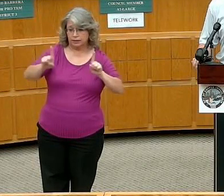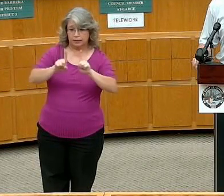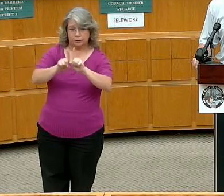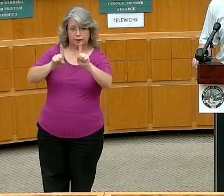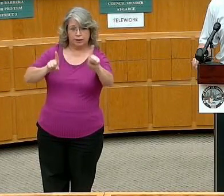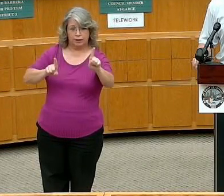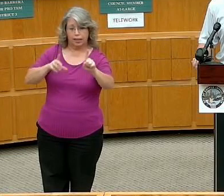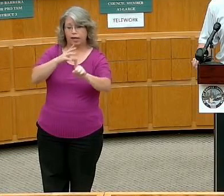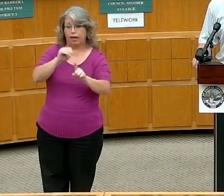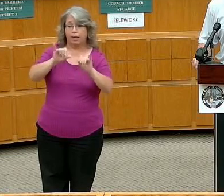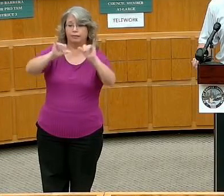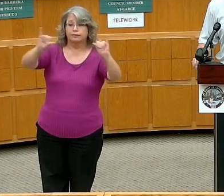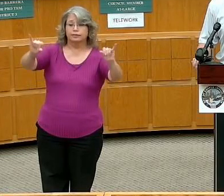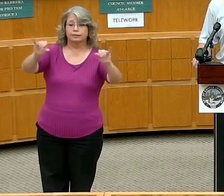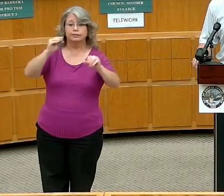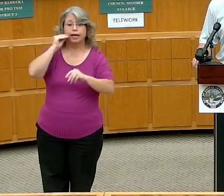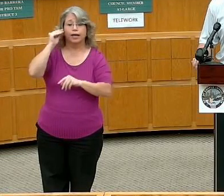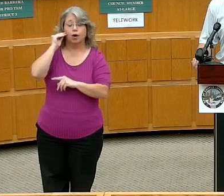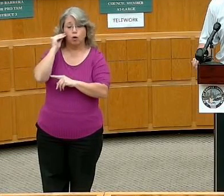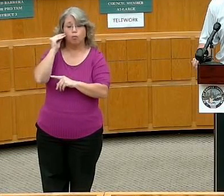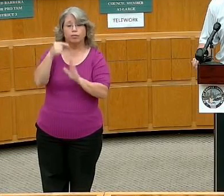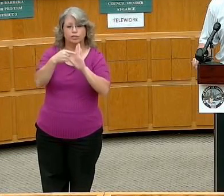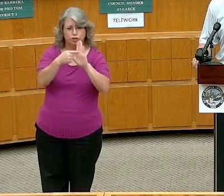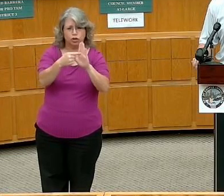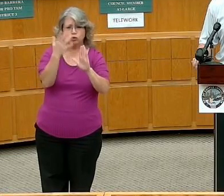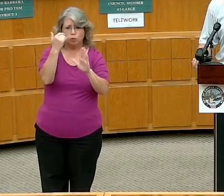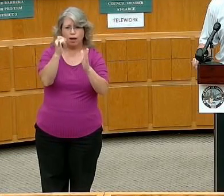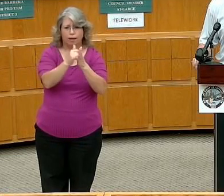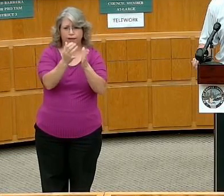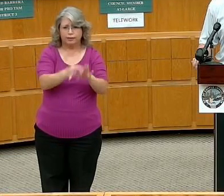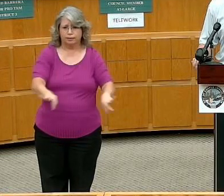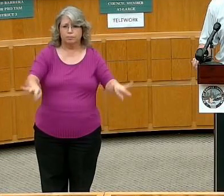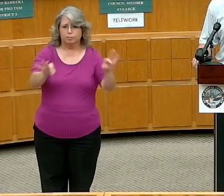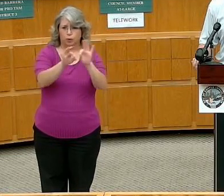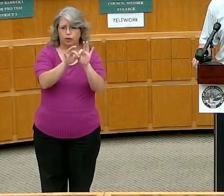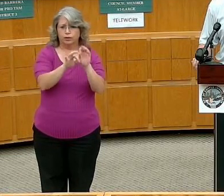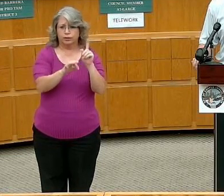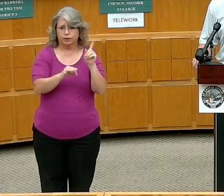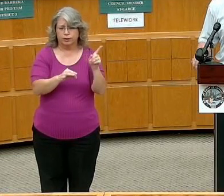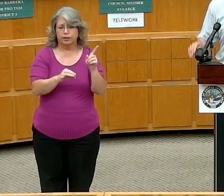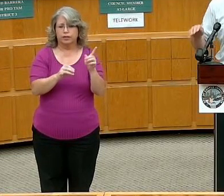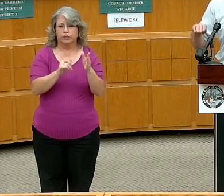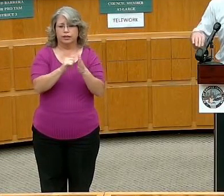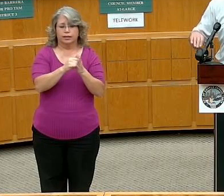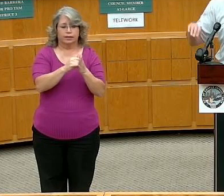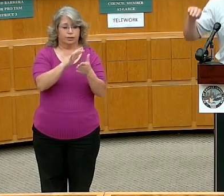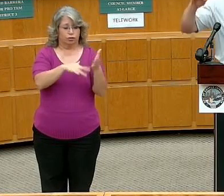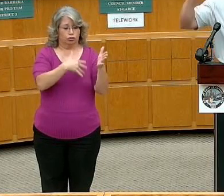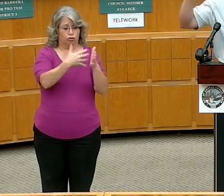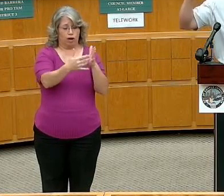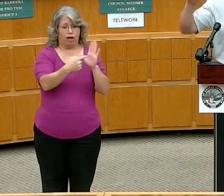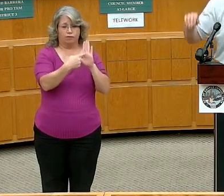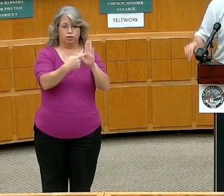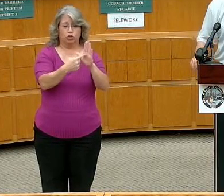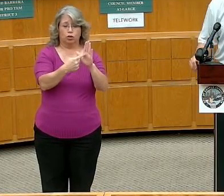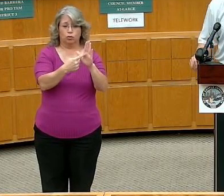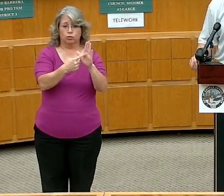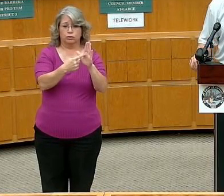matters. The maps and the graphs that were shown have extremes on ranges, the very low and the very